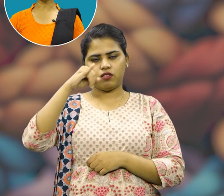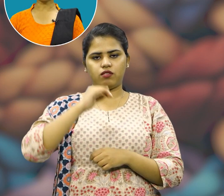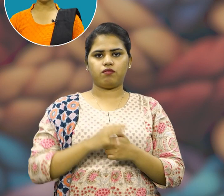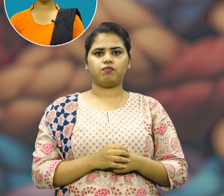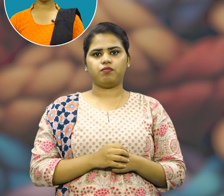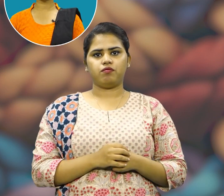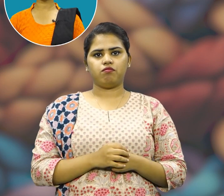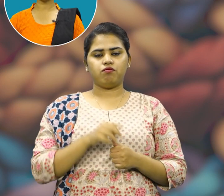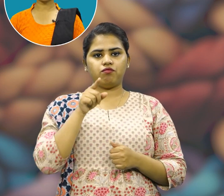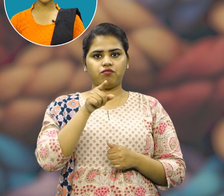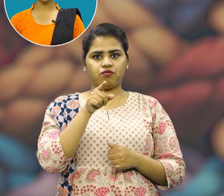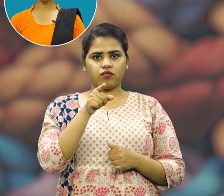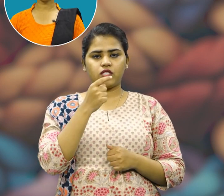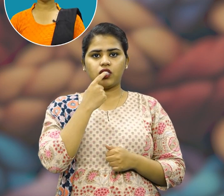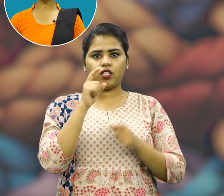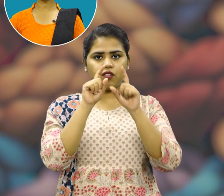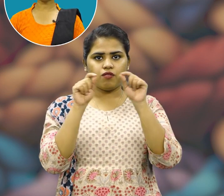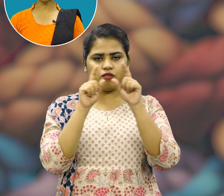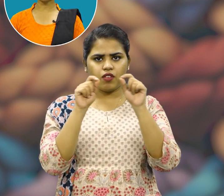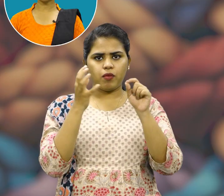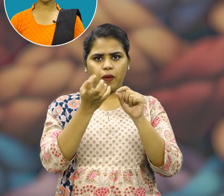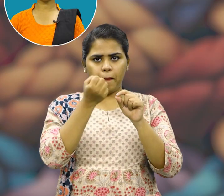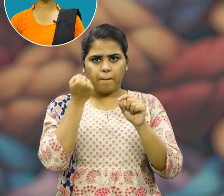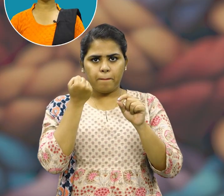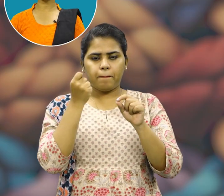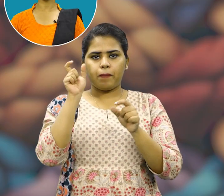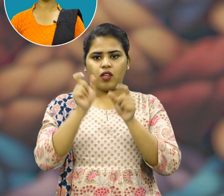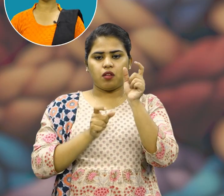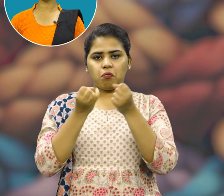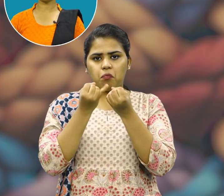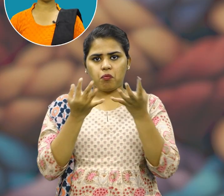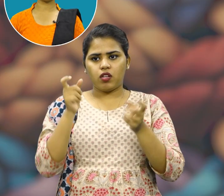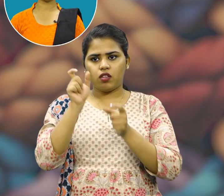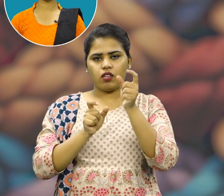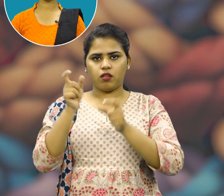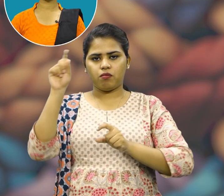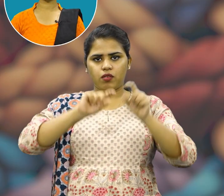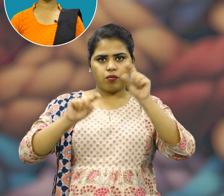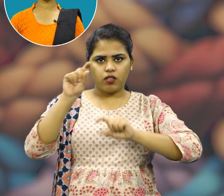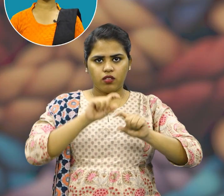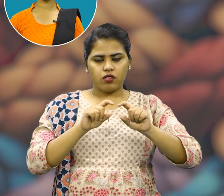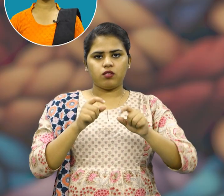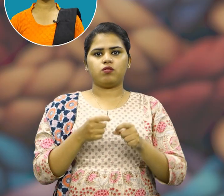Such a fiber was obtained by chemical treatment of wood pulp.